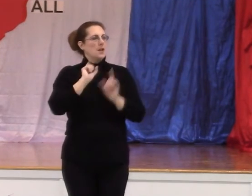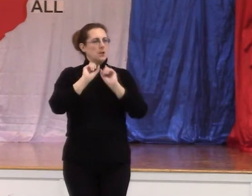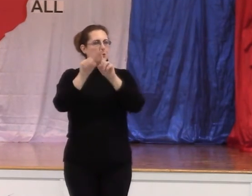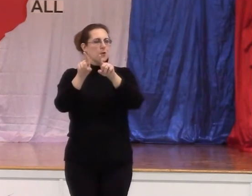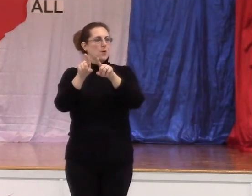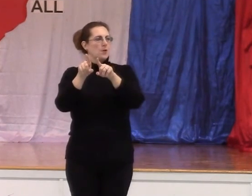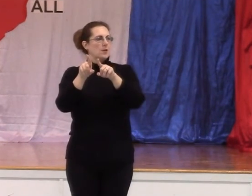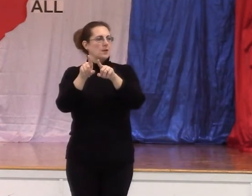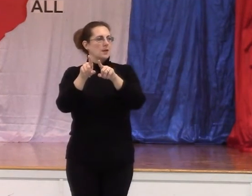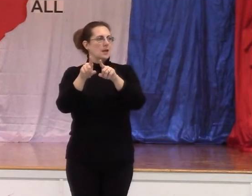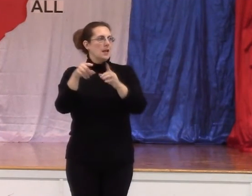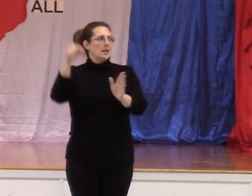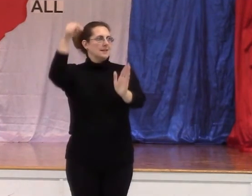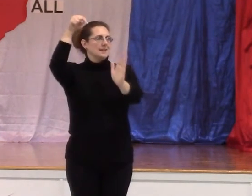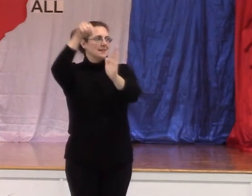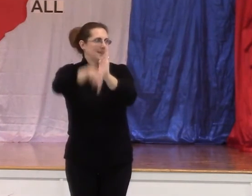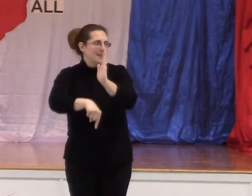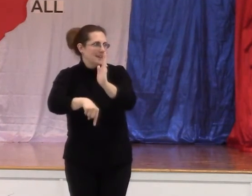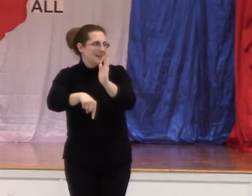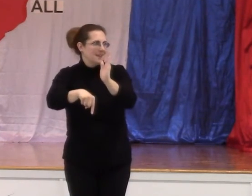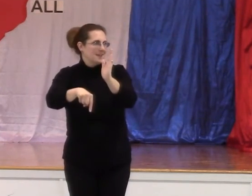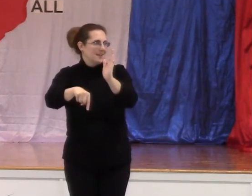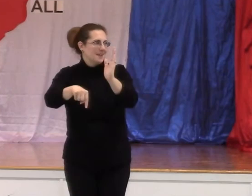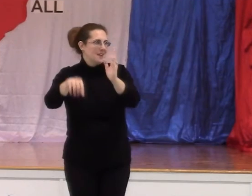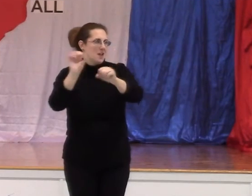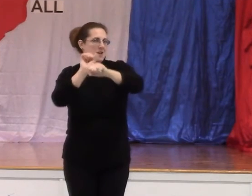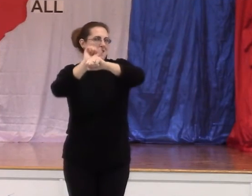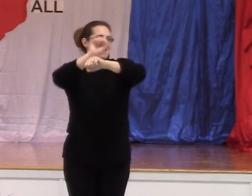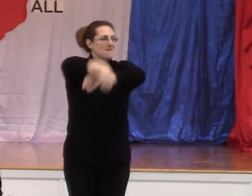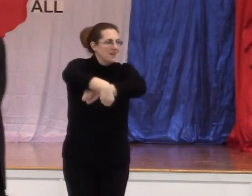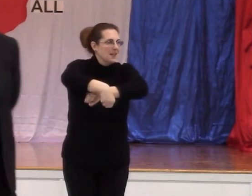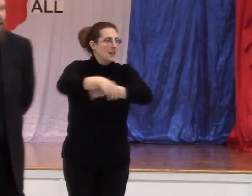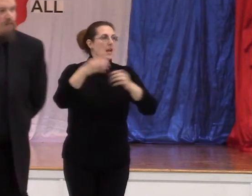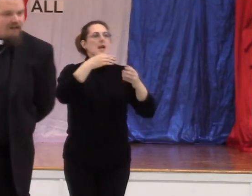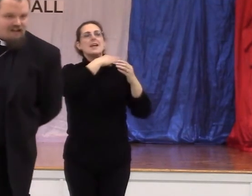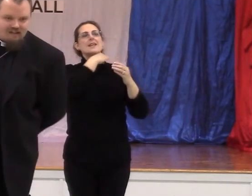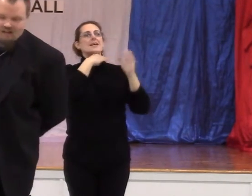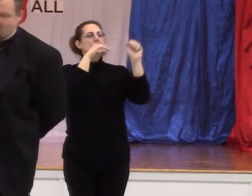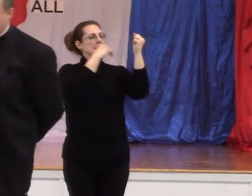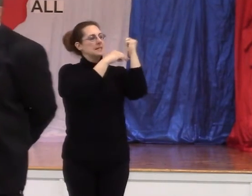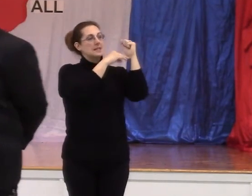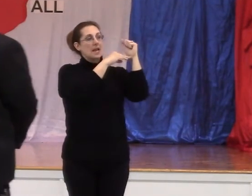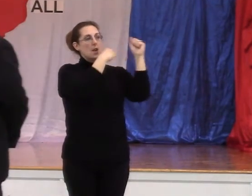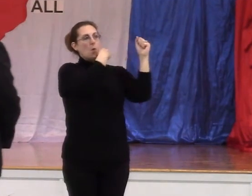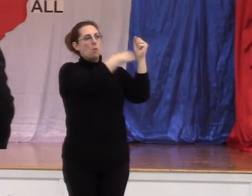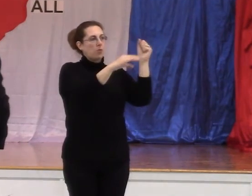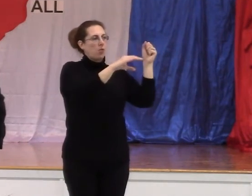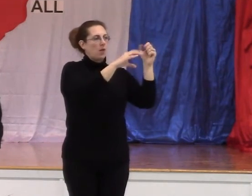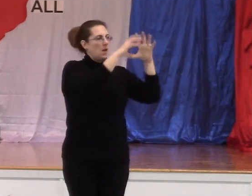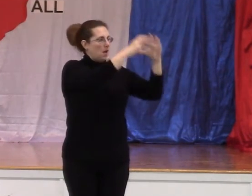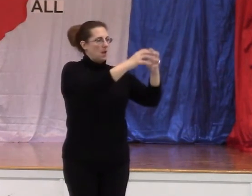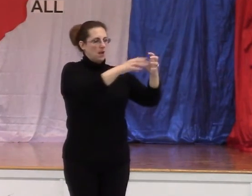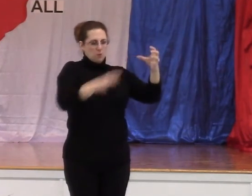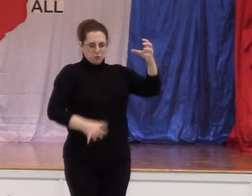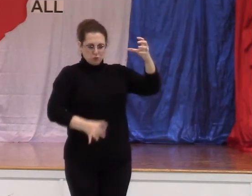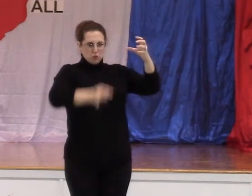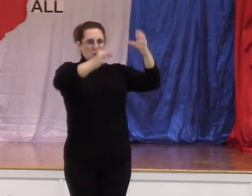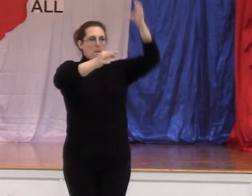out and he gets slaughtered. And they put his head on a pole because he is a rebellious